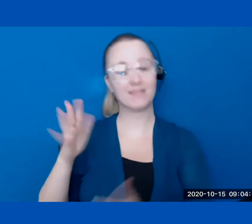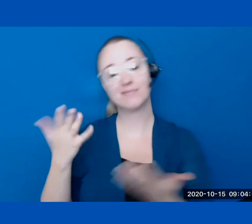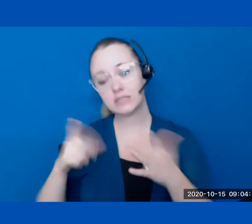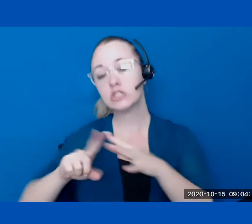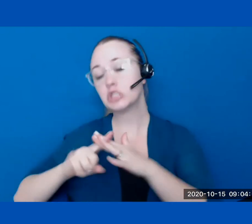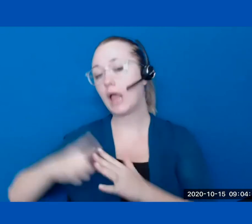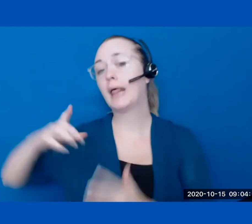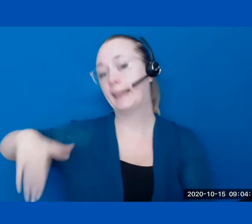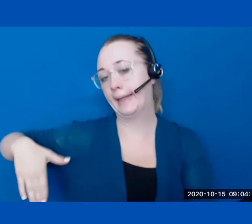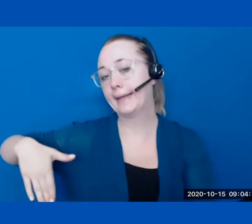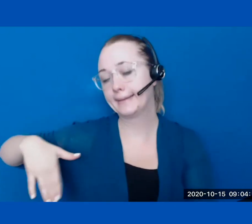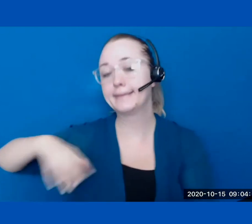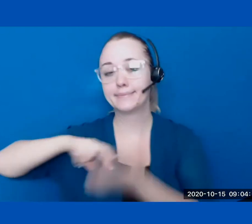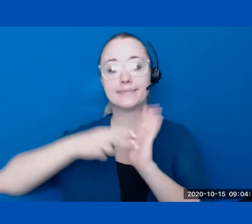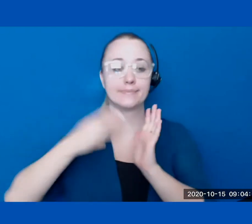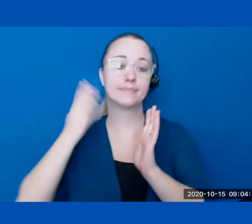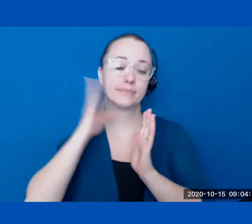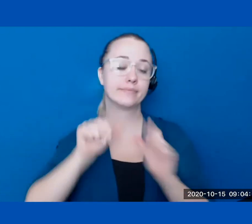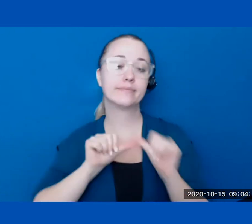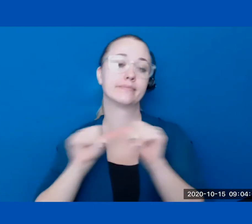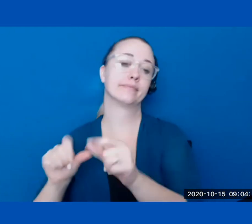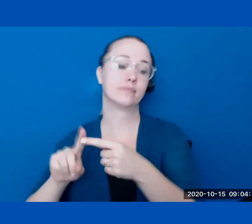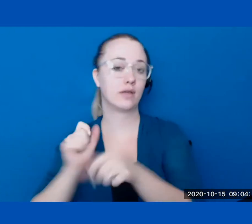it will probably go a little closer to 11.